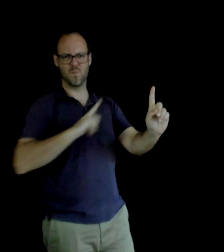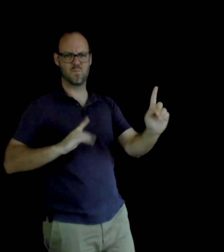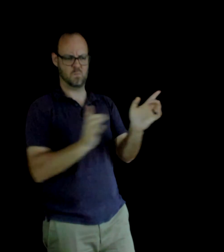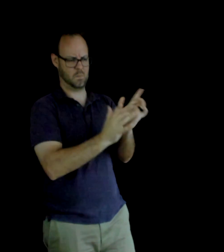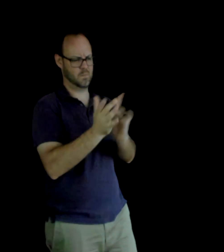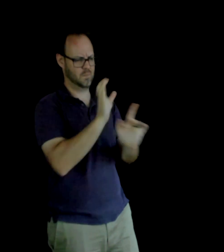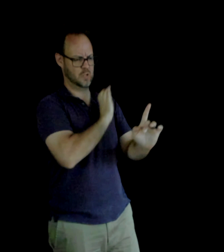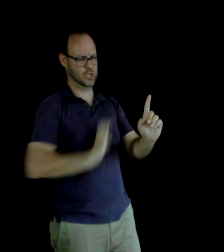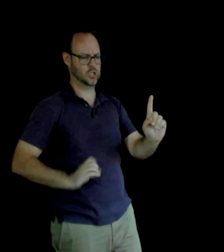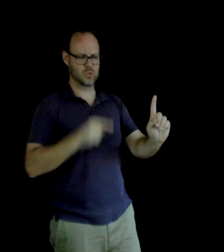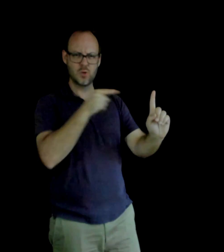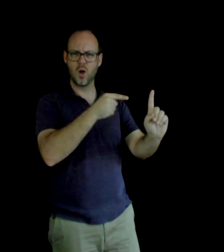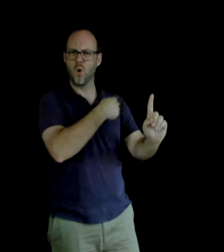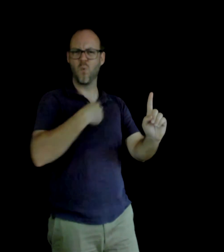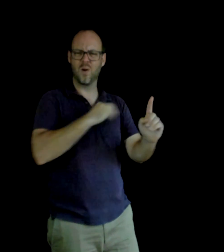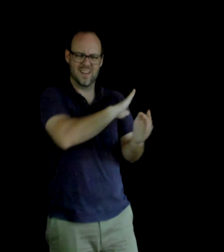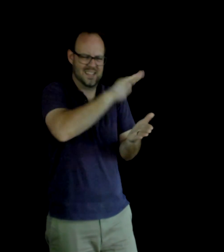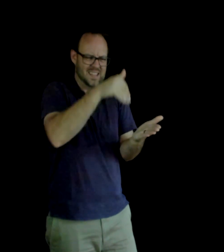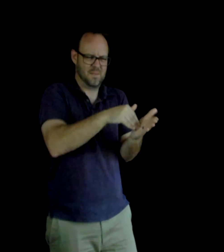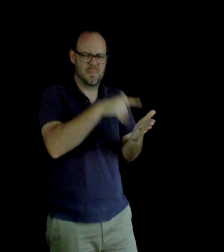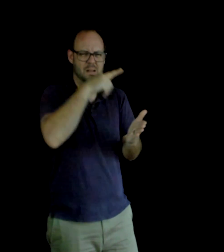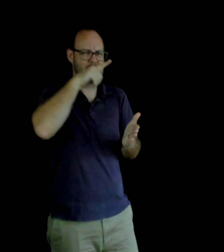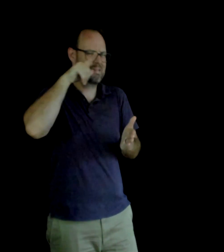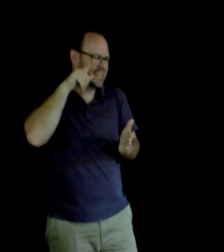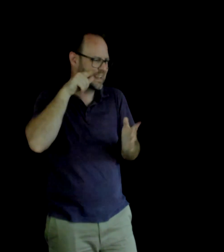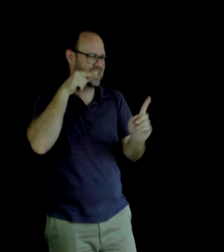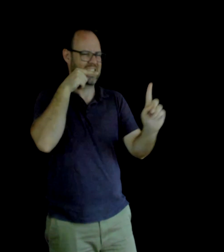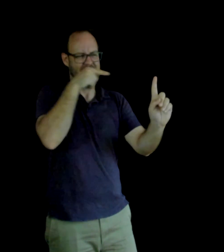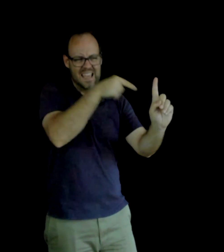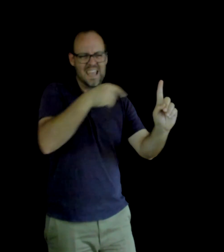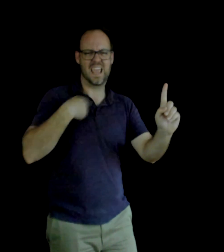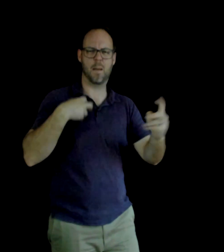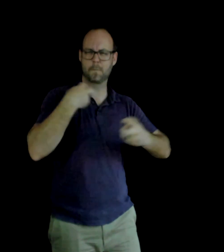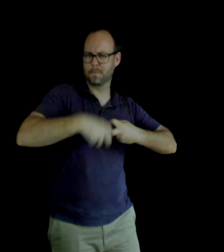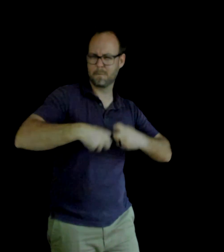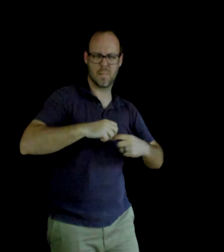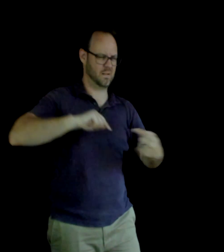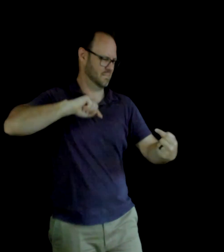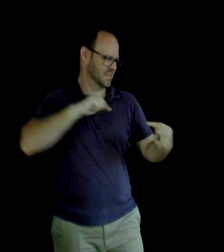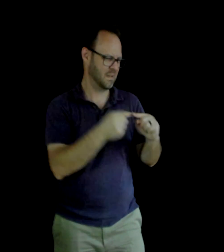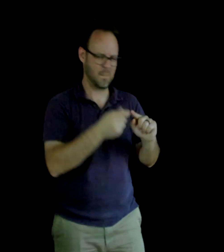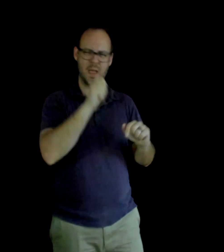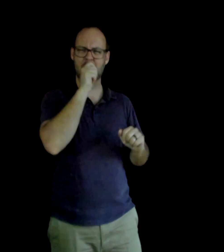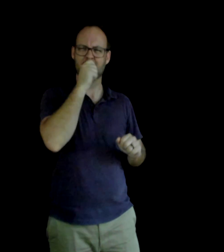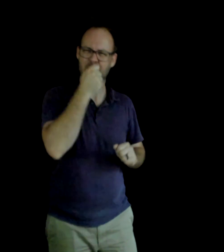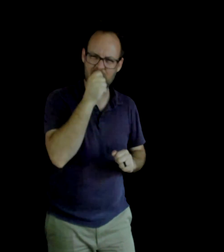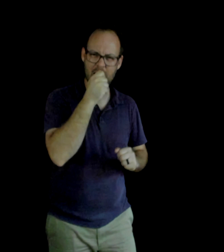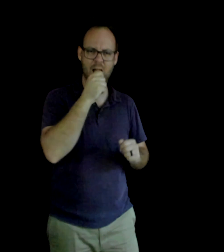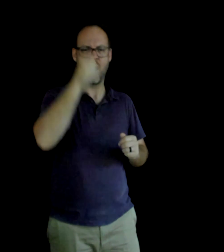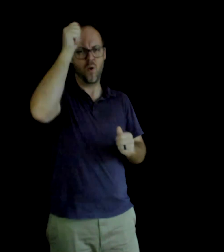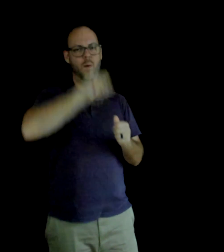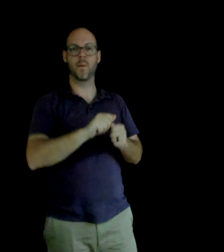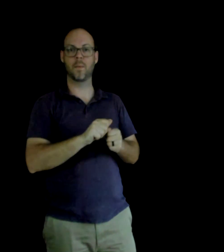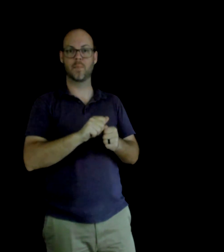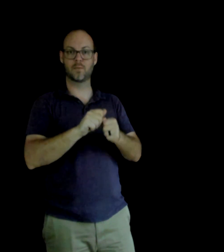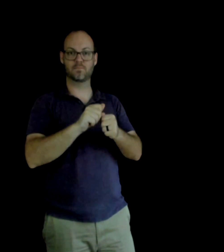the midst of Lent, and we know that Jesus had problems, pain, and suffering. Remember the prophecy from